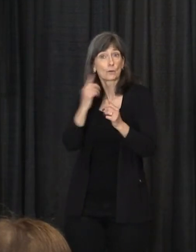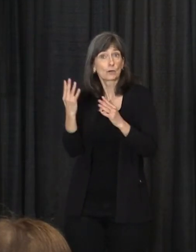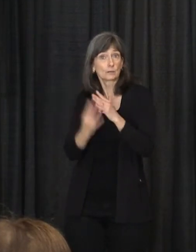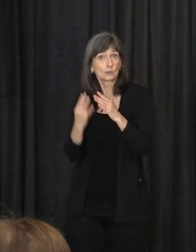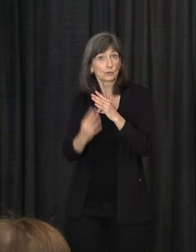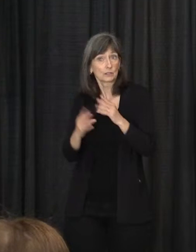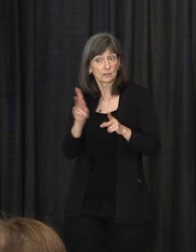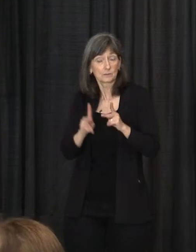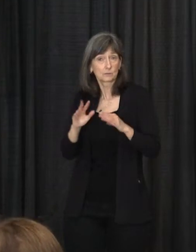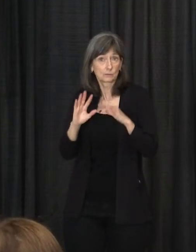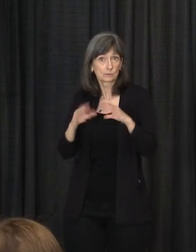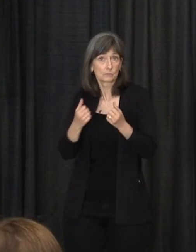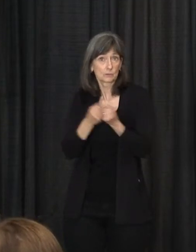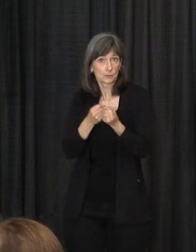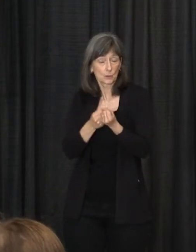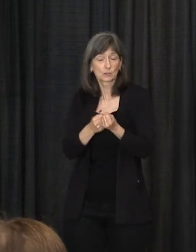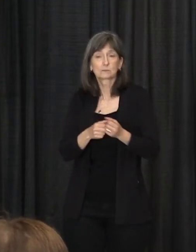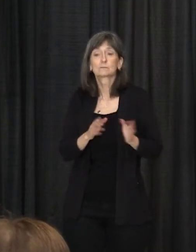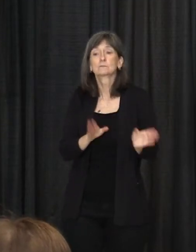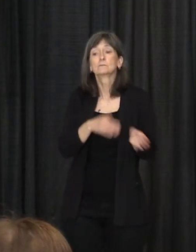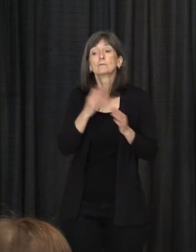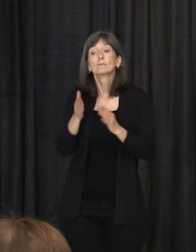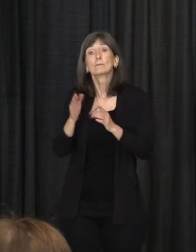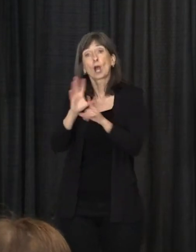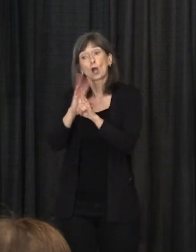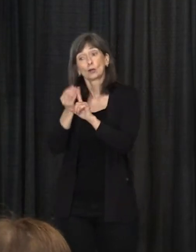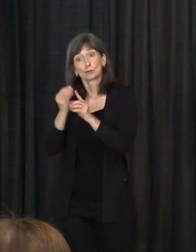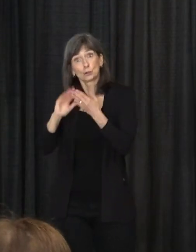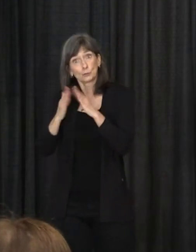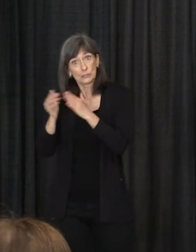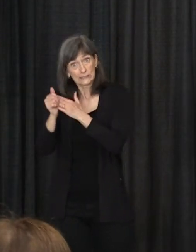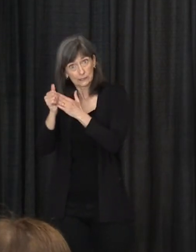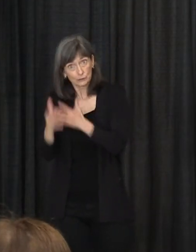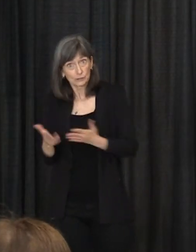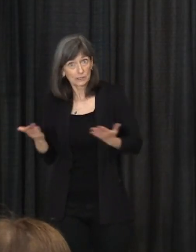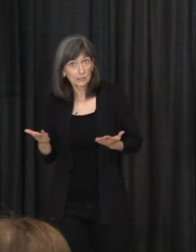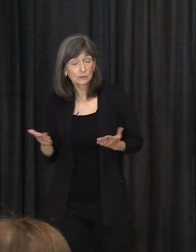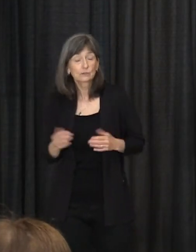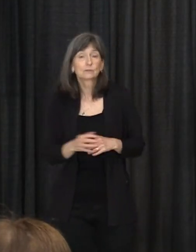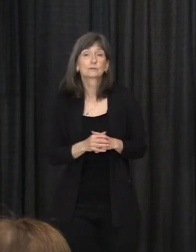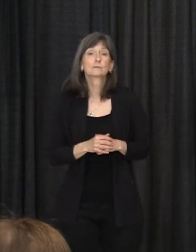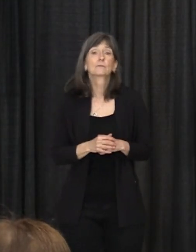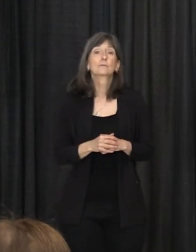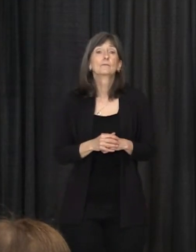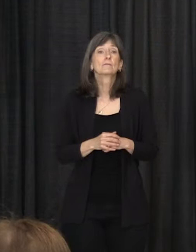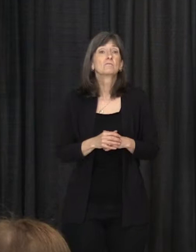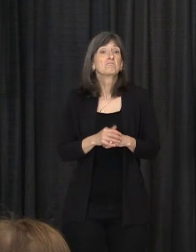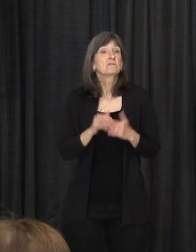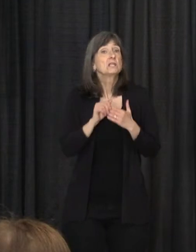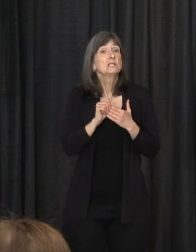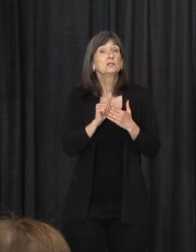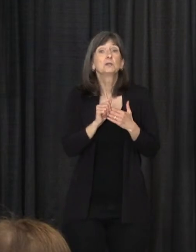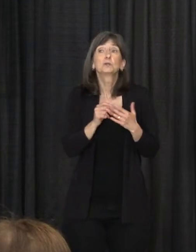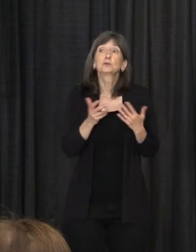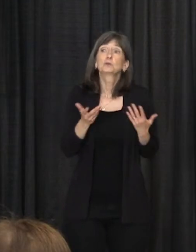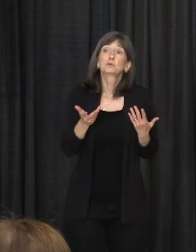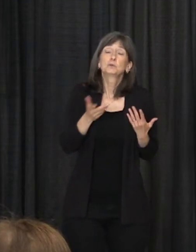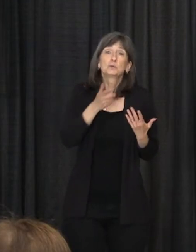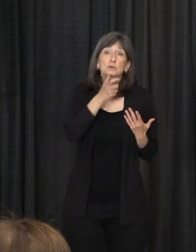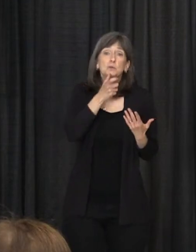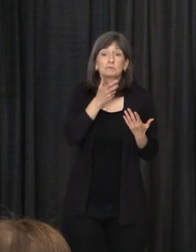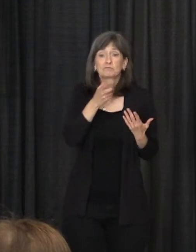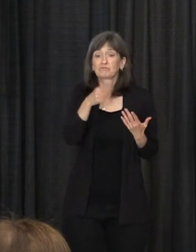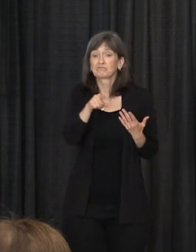and integration, leaders from our cultural communities, leaders from those who